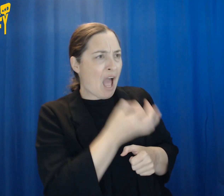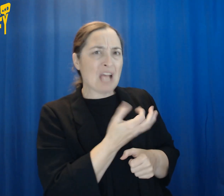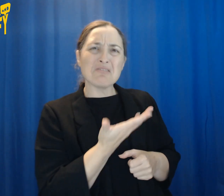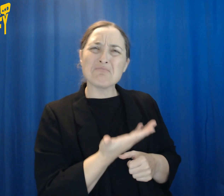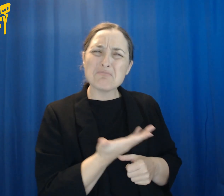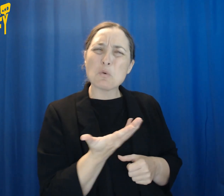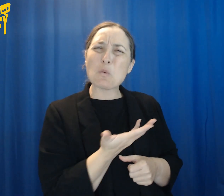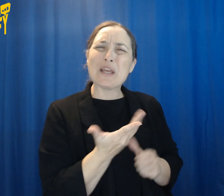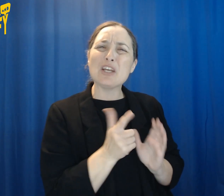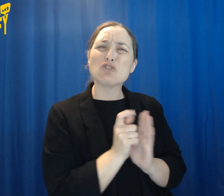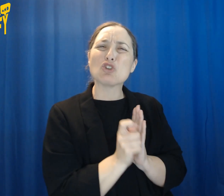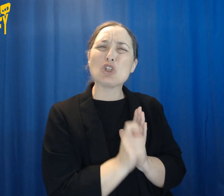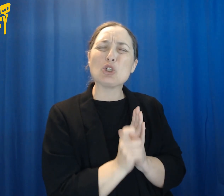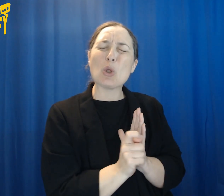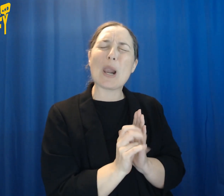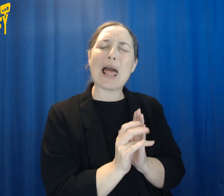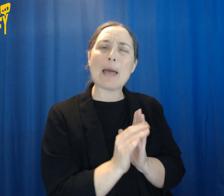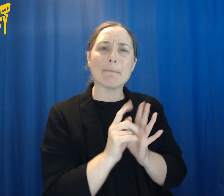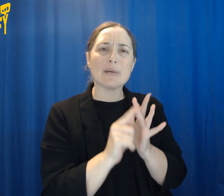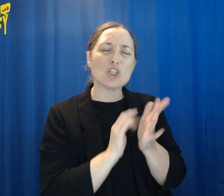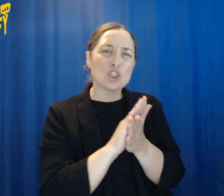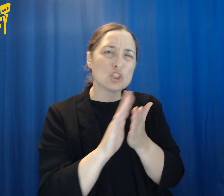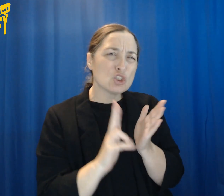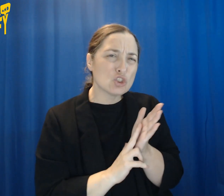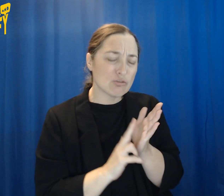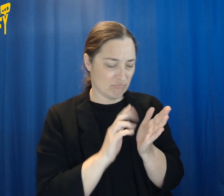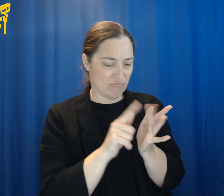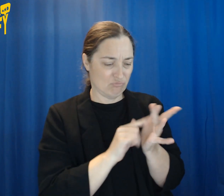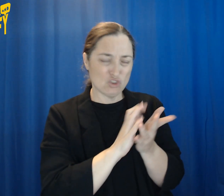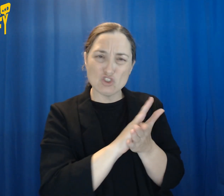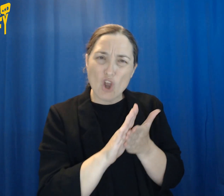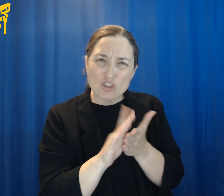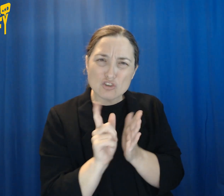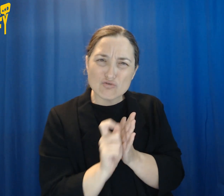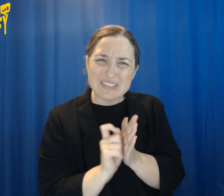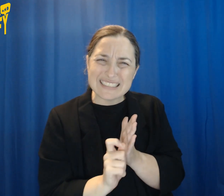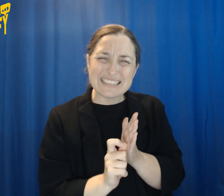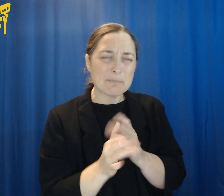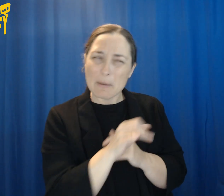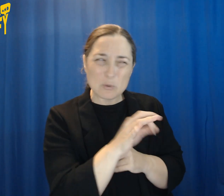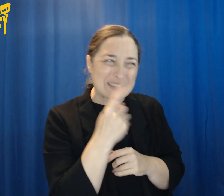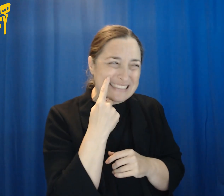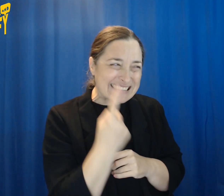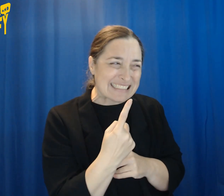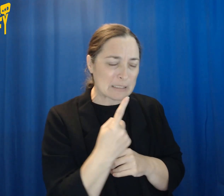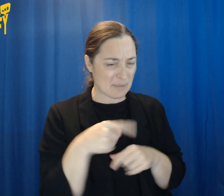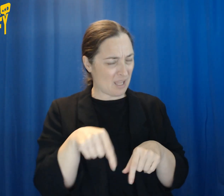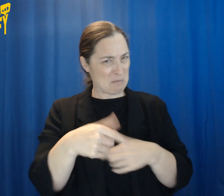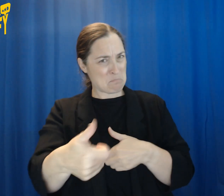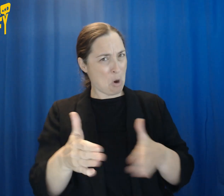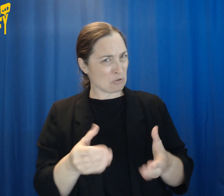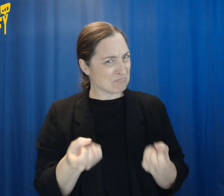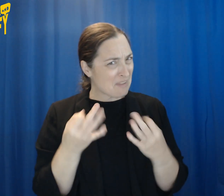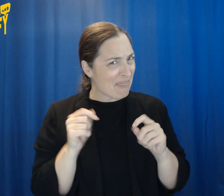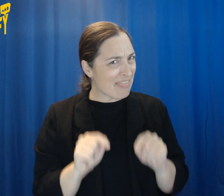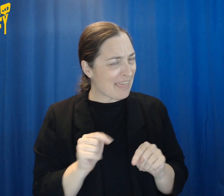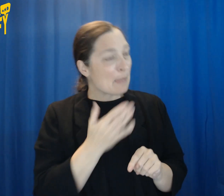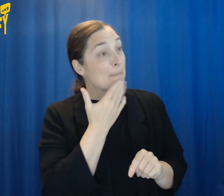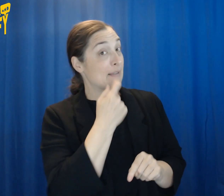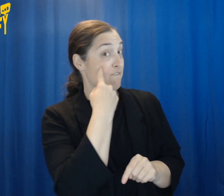journal? It was one that Josh had written a few pages in. You probably didn't see it, but it's not there. Could you please find it? And she